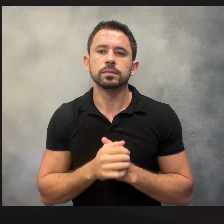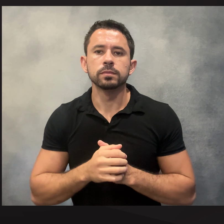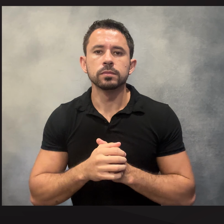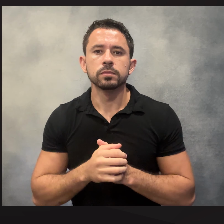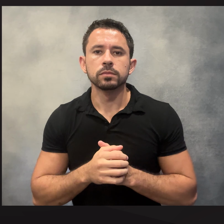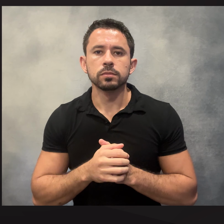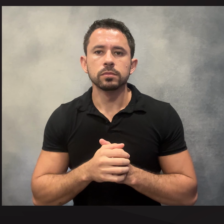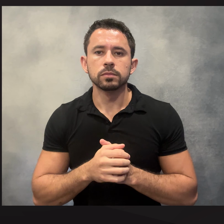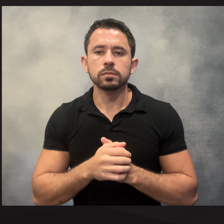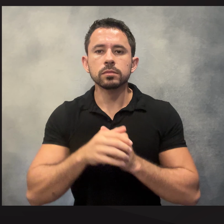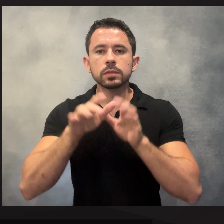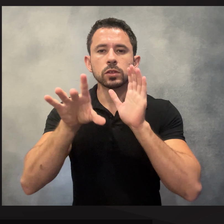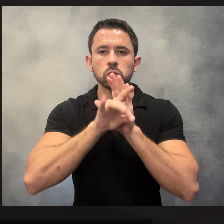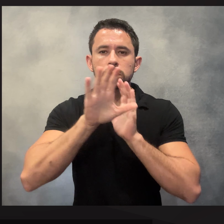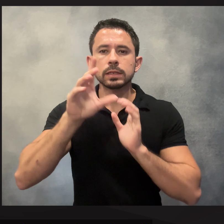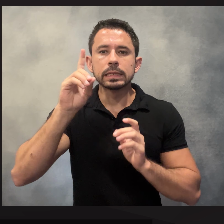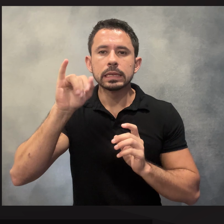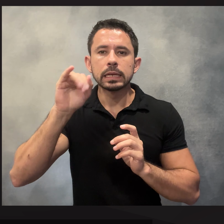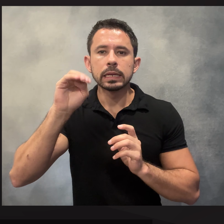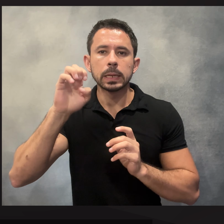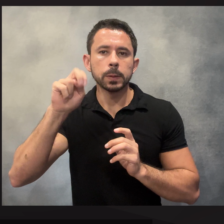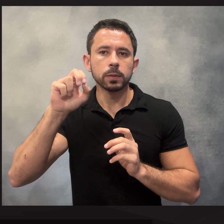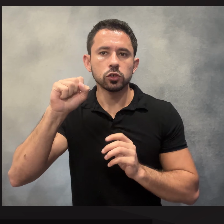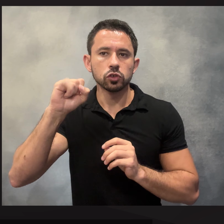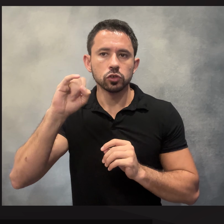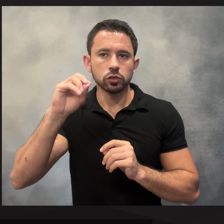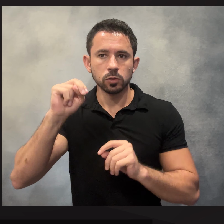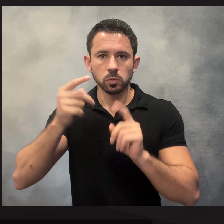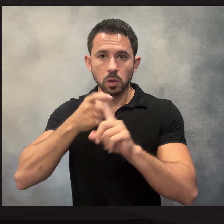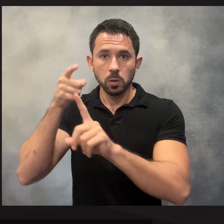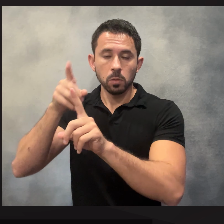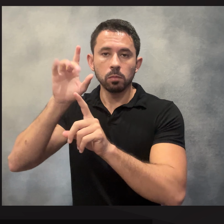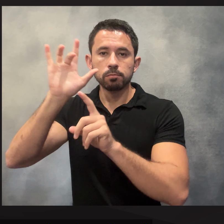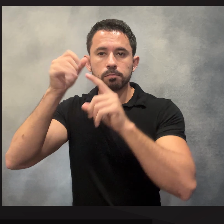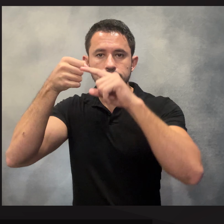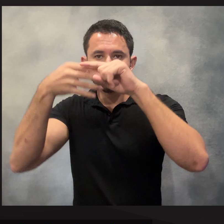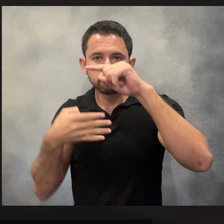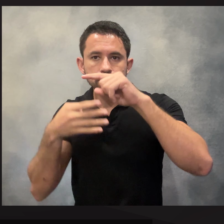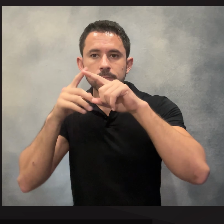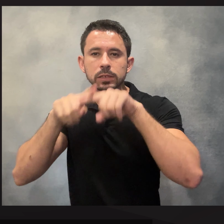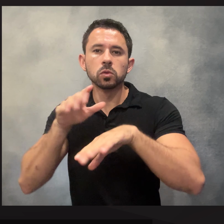Choose a dimension from the dropdown based on what you want to group by.